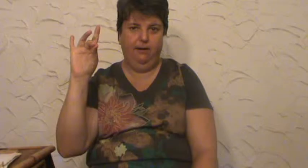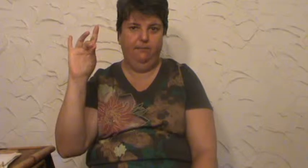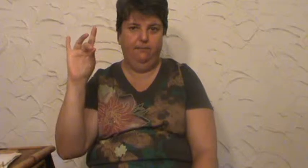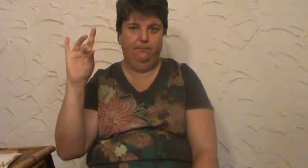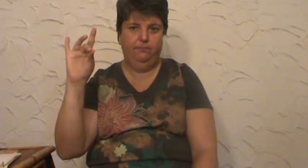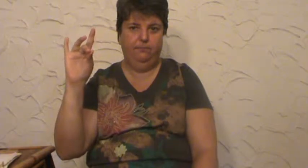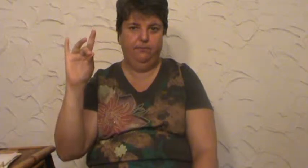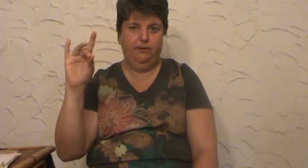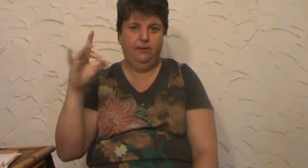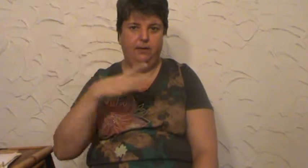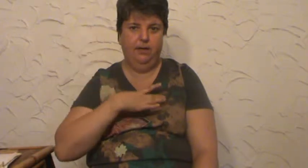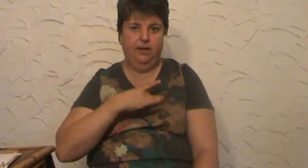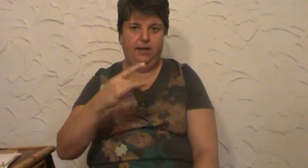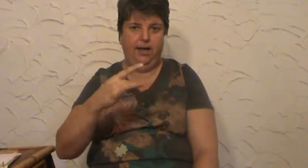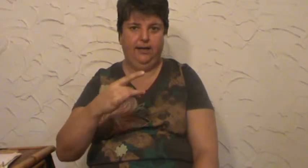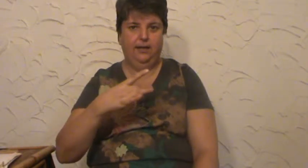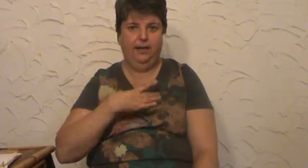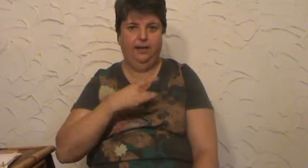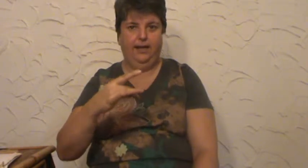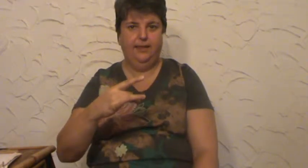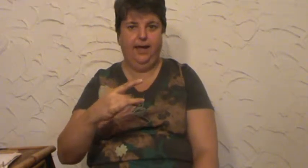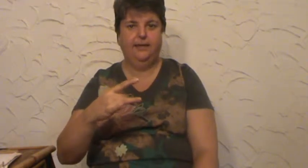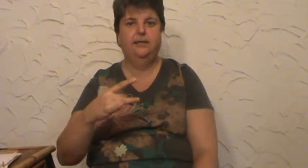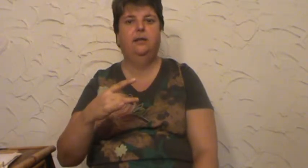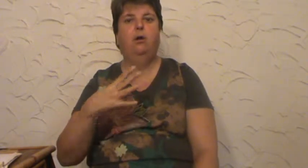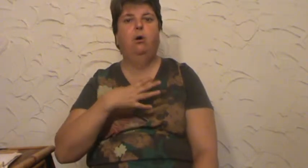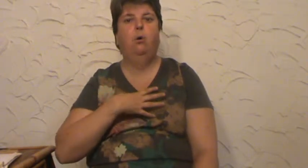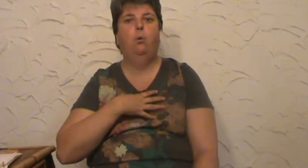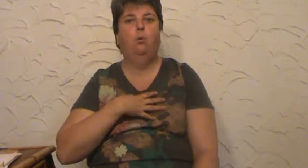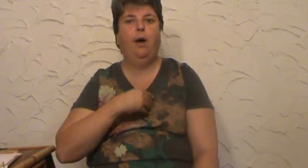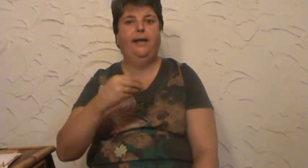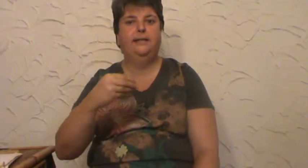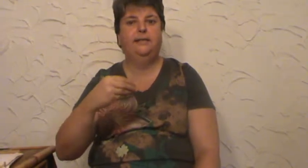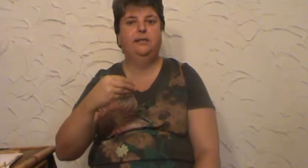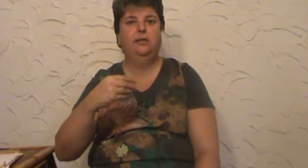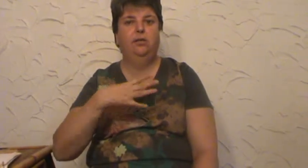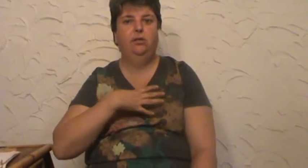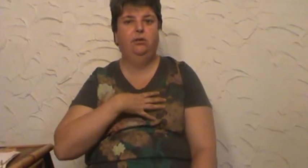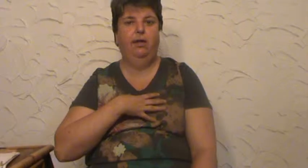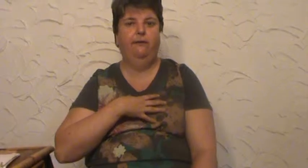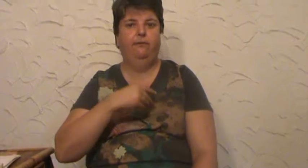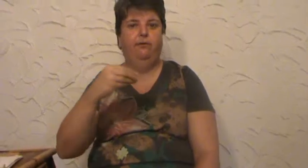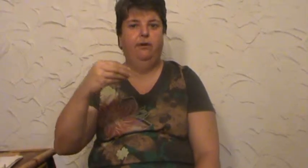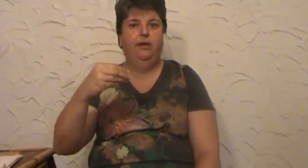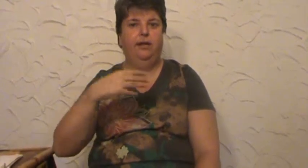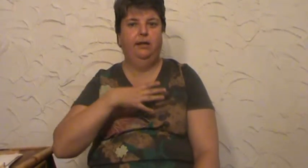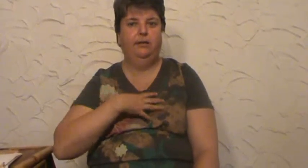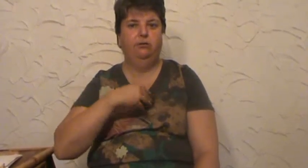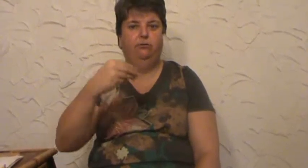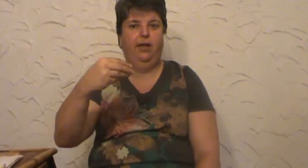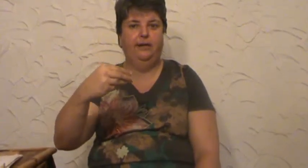thumb. Like. I like that. White, you have into a flattened